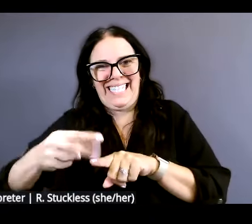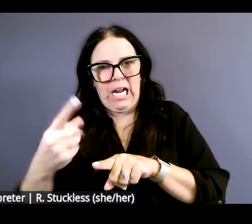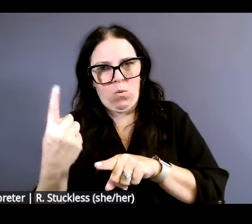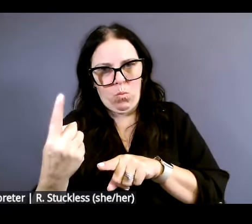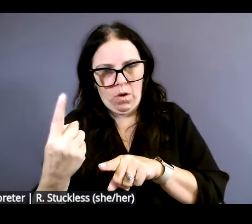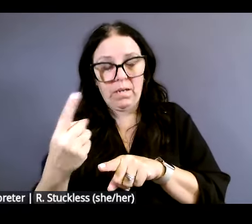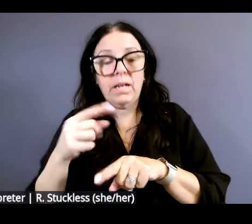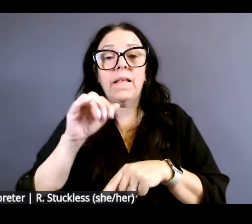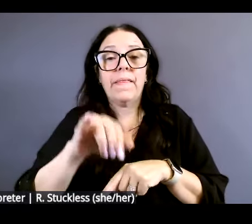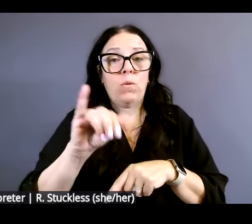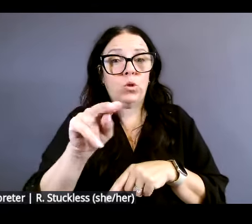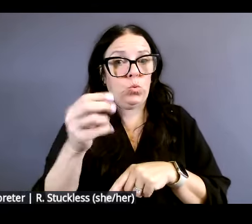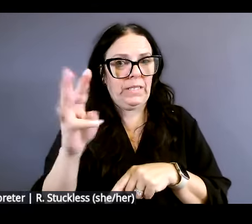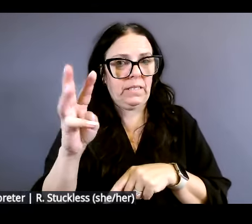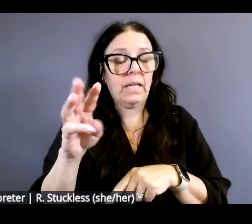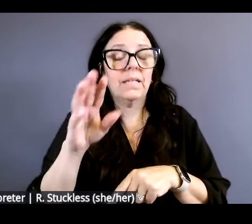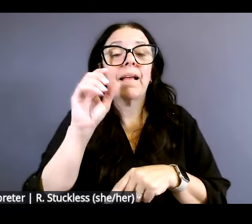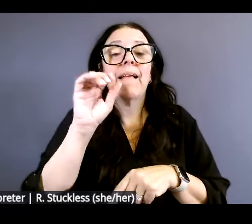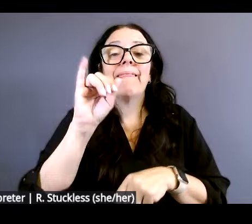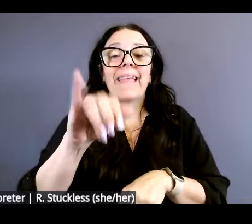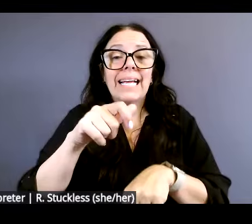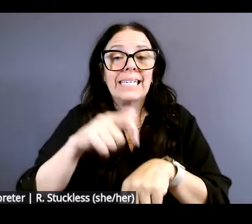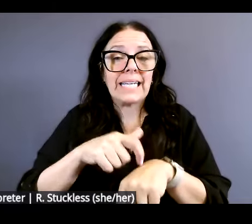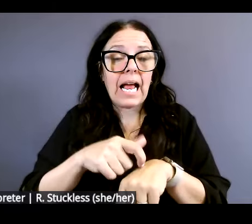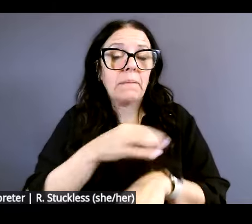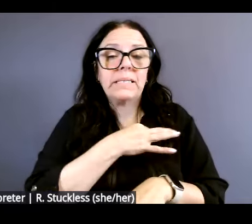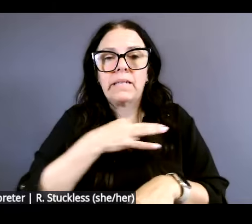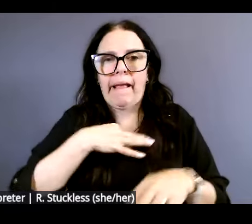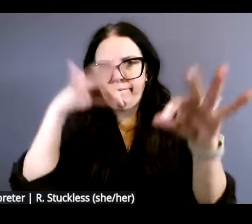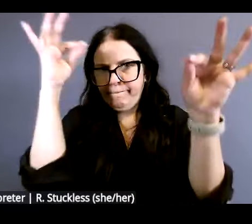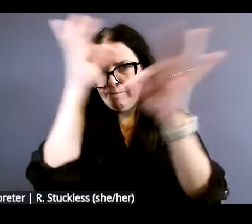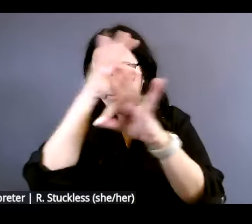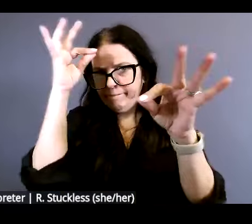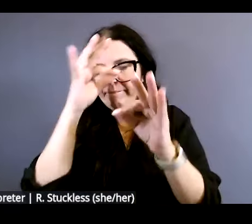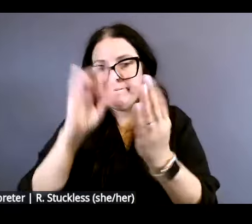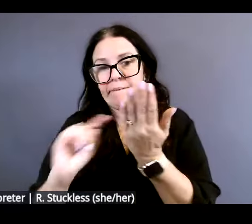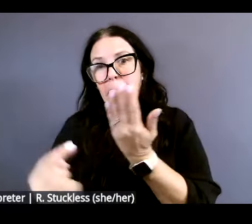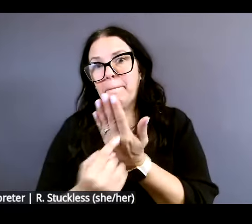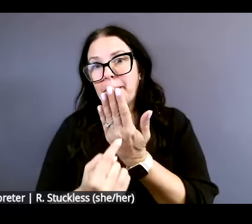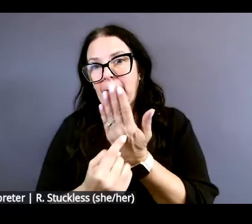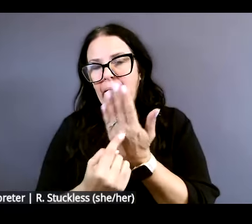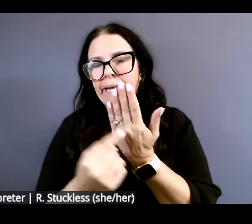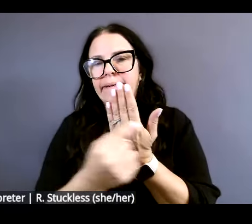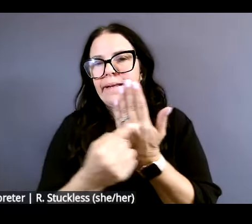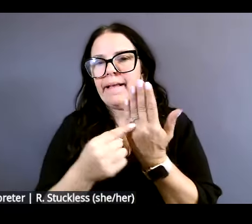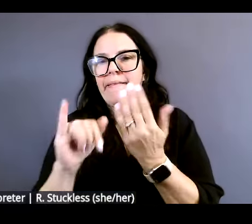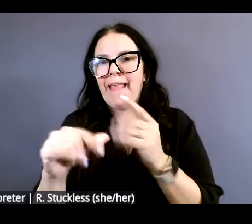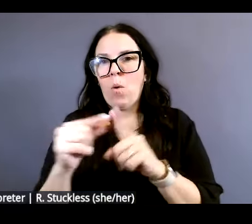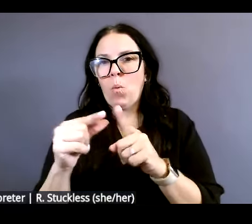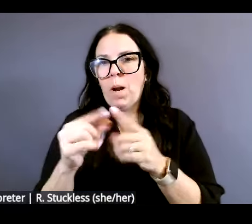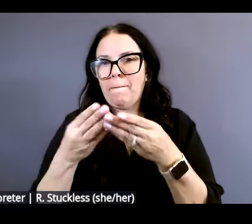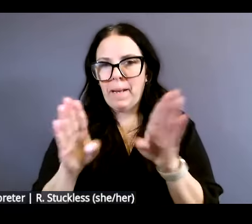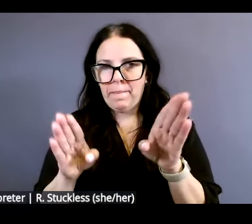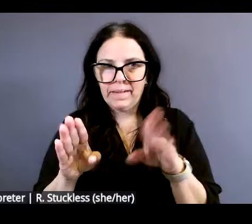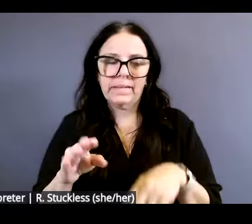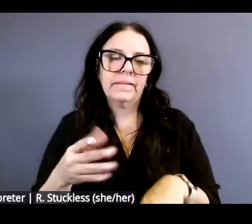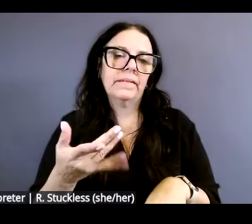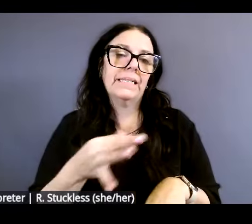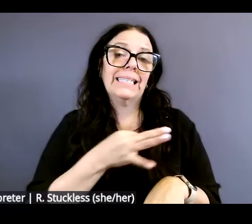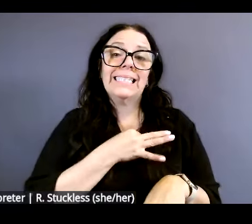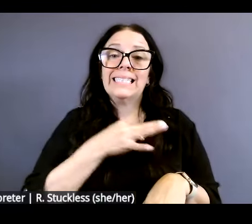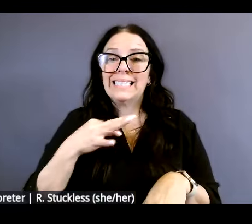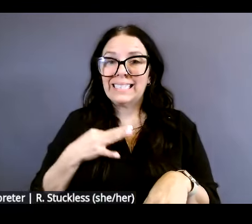of the change in the language on the back of the petition, removing the word public. Again, for the reasons that I've outlined before, staff's approval as to form